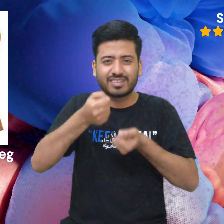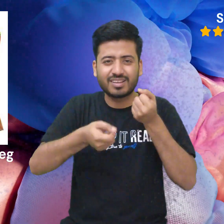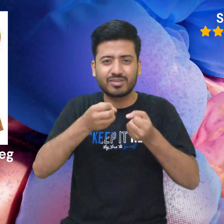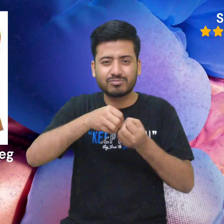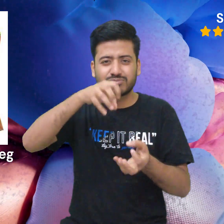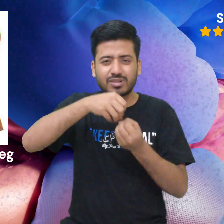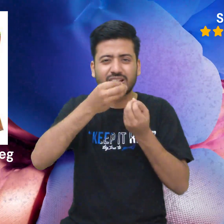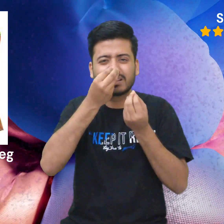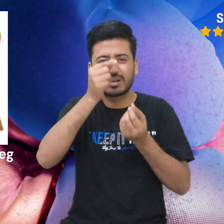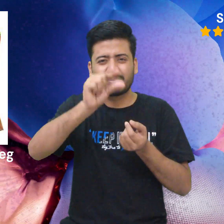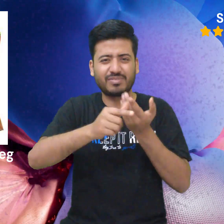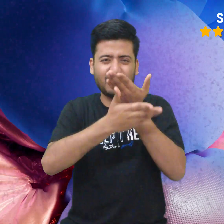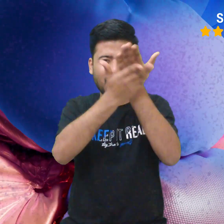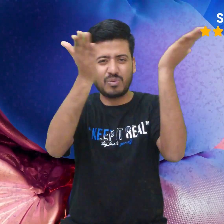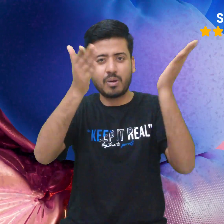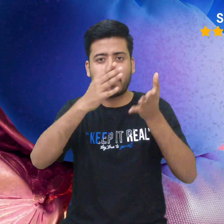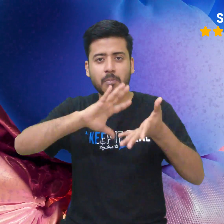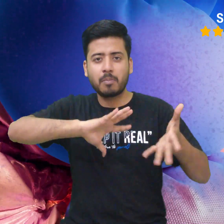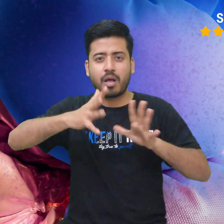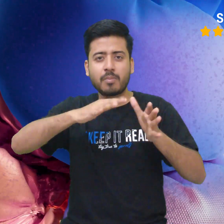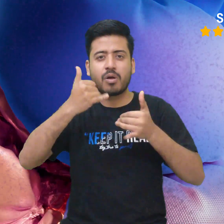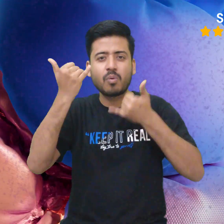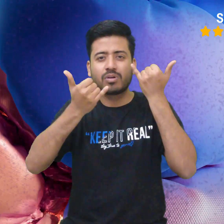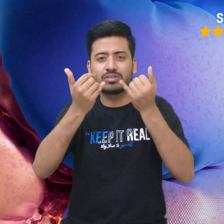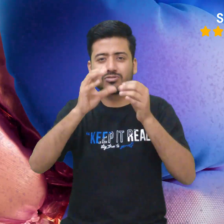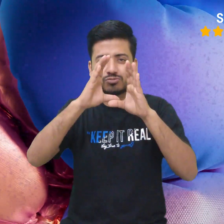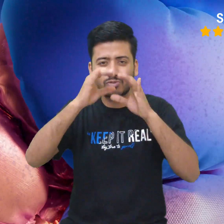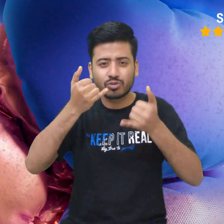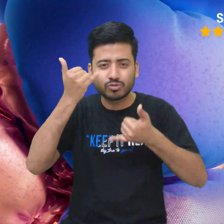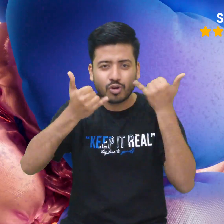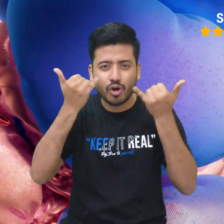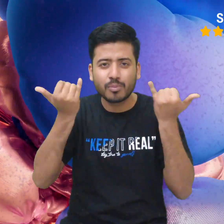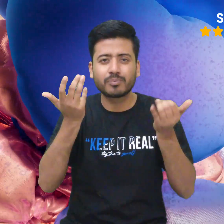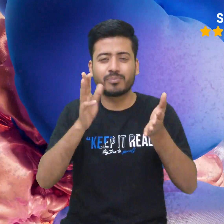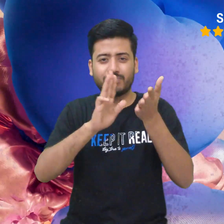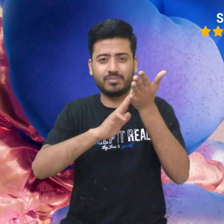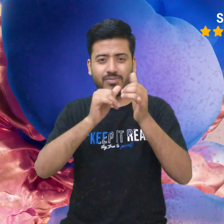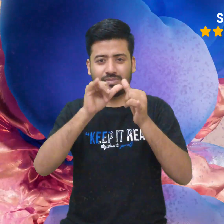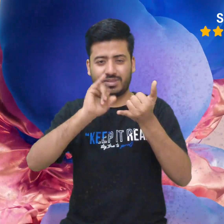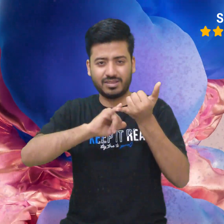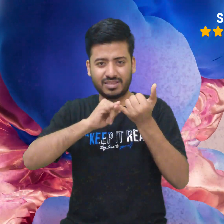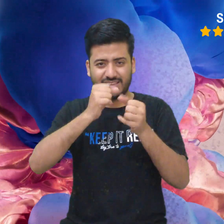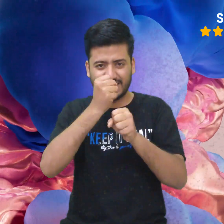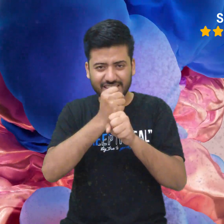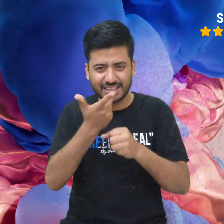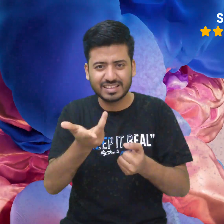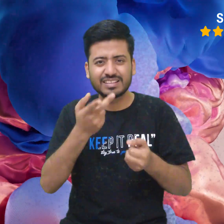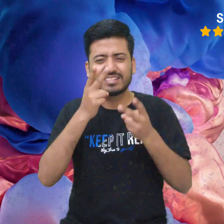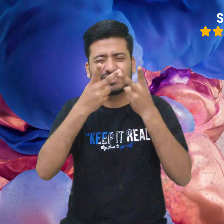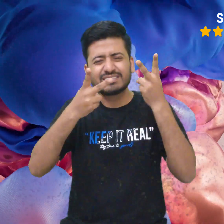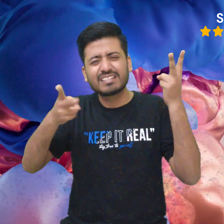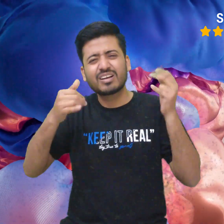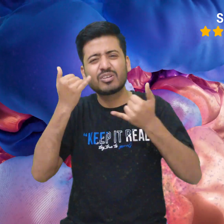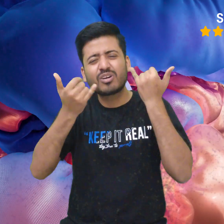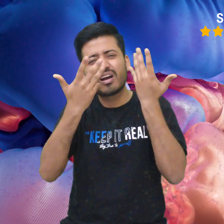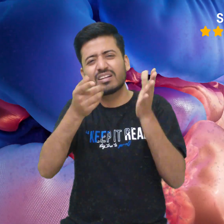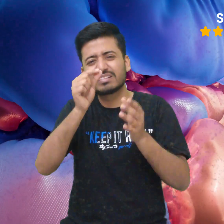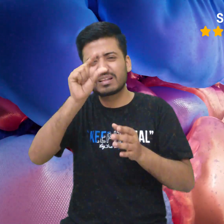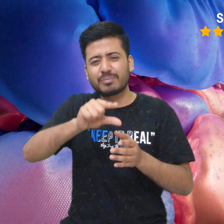previously, the main reason for Wang's severe and debilitating pains was an excess of gas in his digestive tract, a result of